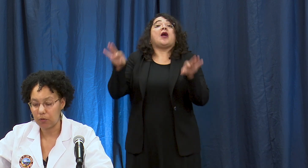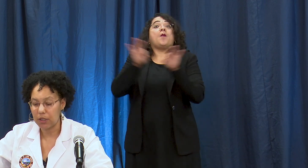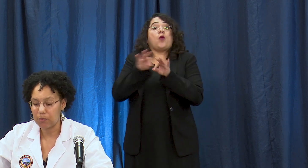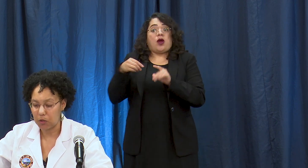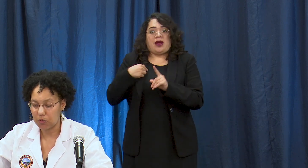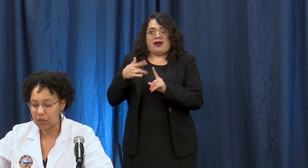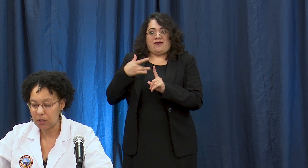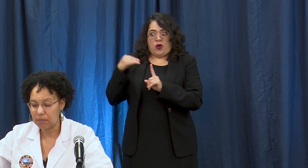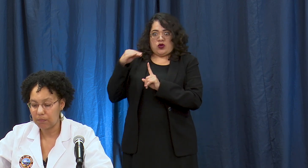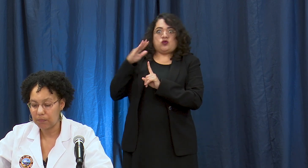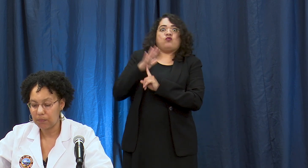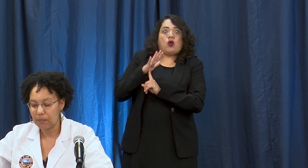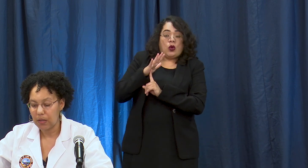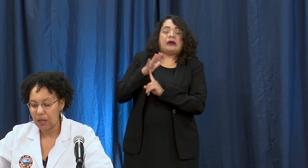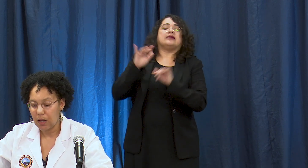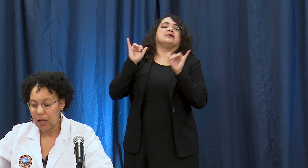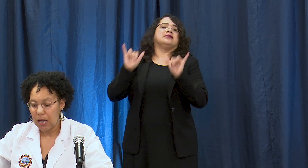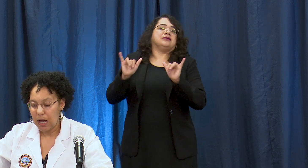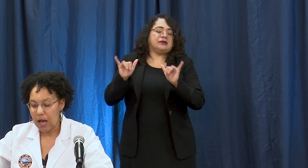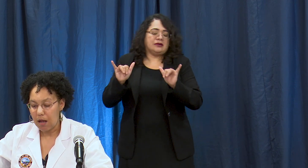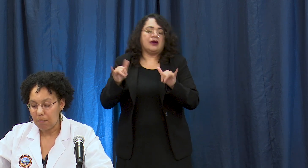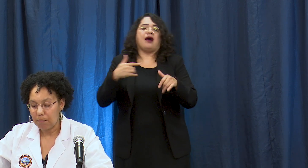after you were exposed.